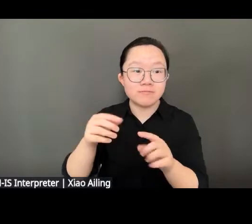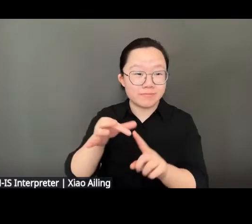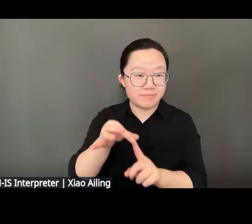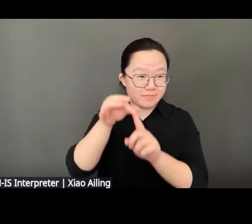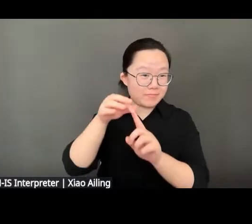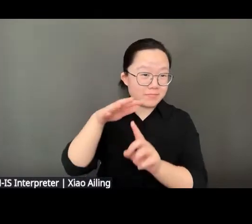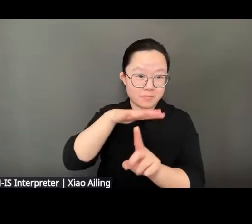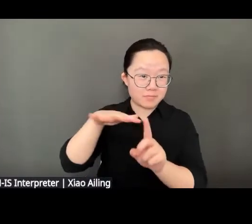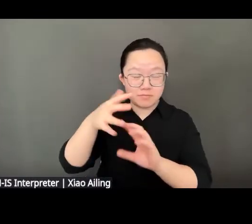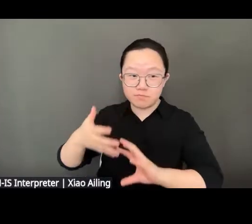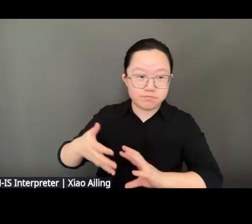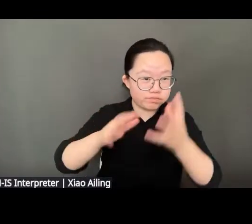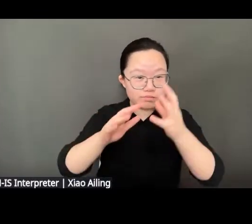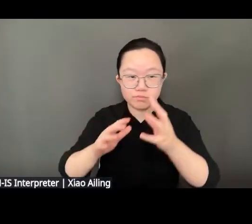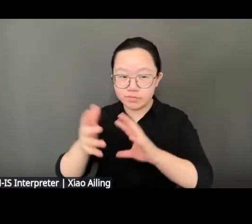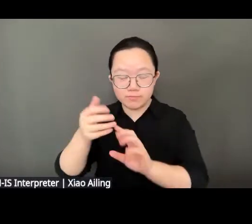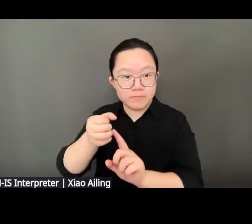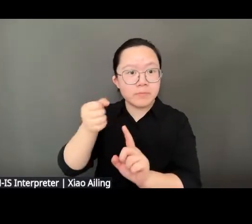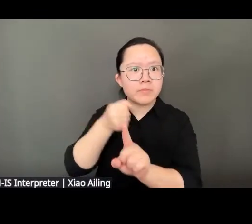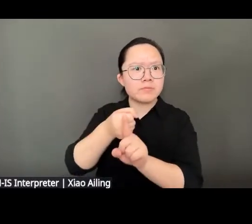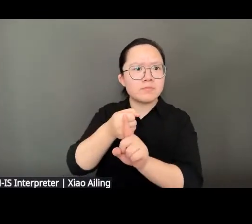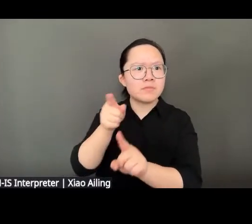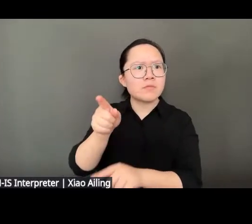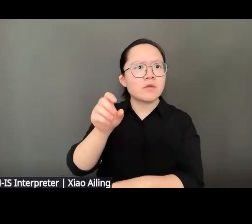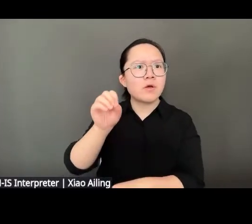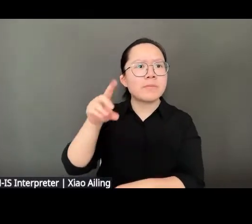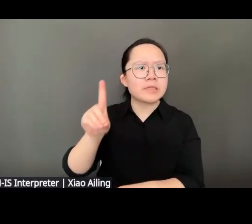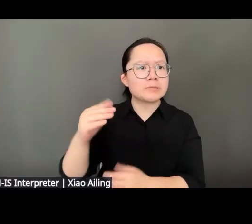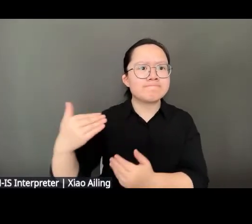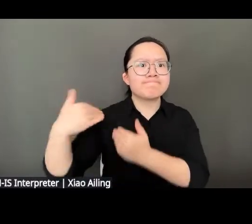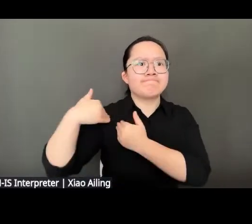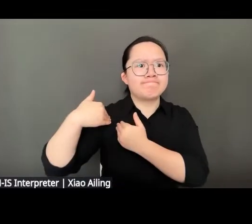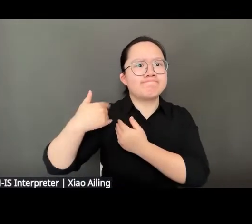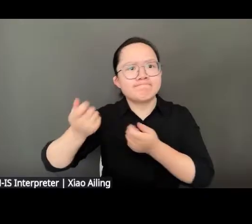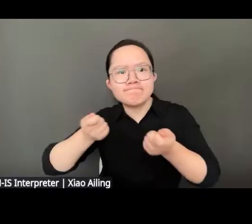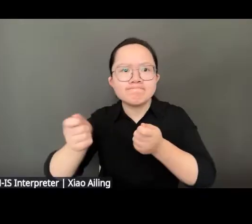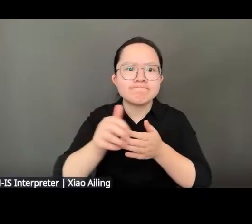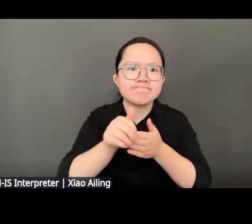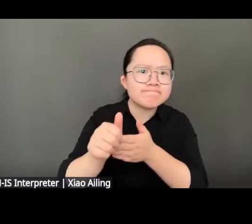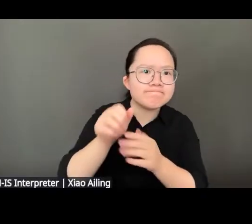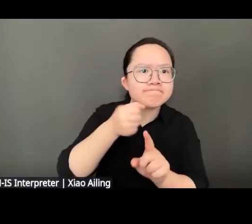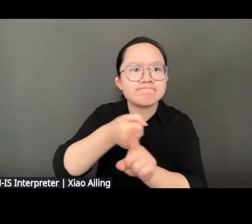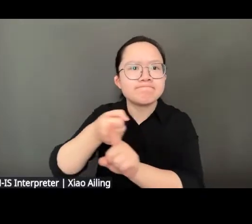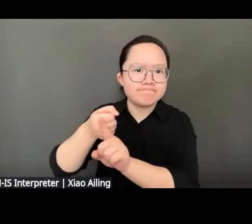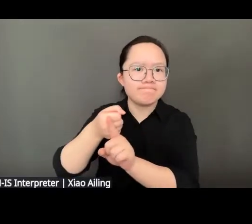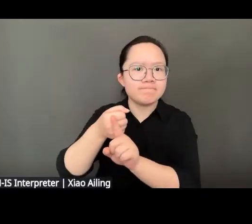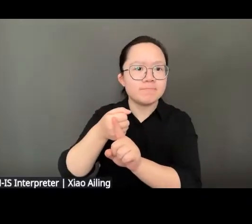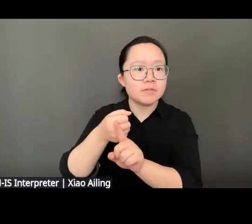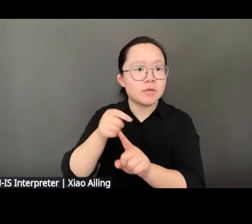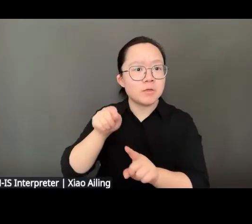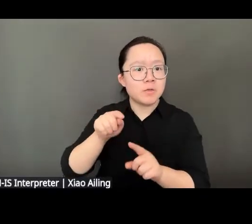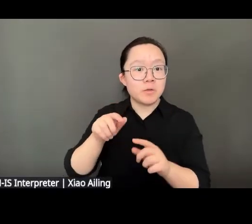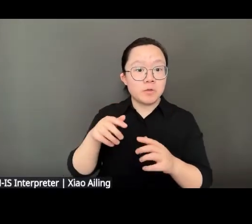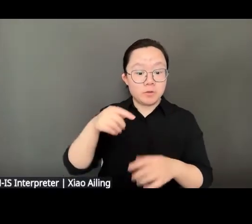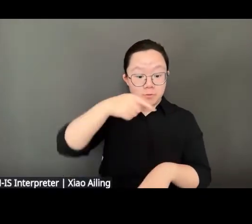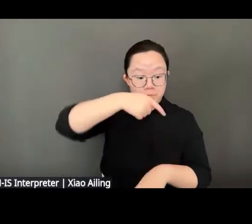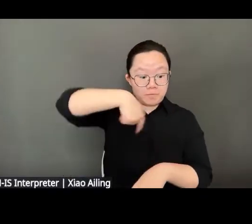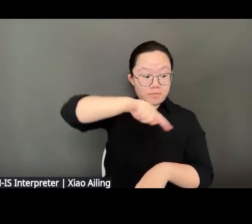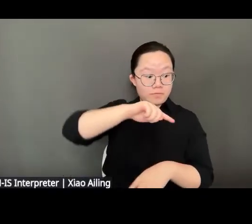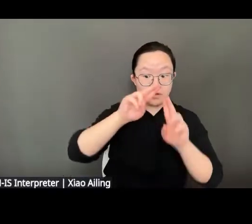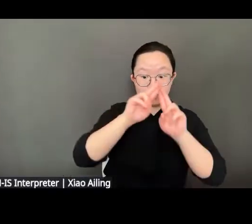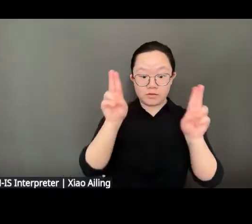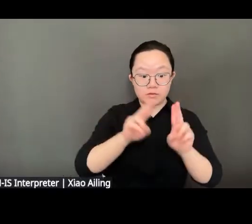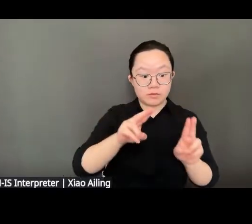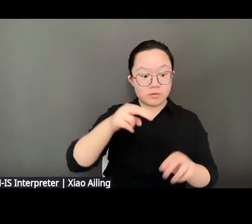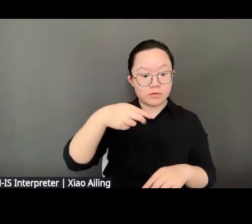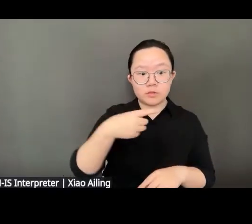disabilities and the barriers to accessing health and justice. So if INGOs don't facilitate the